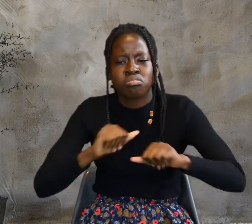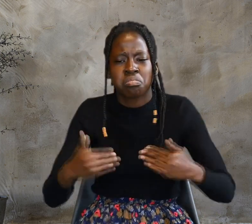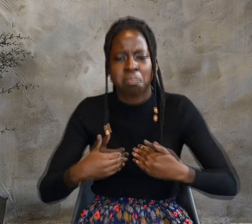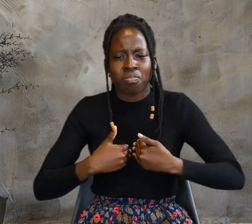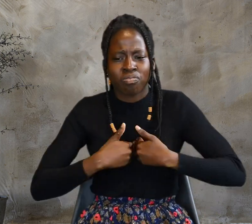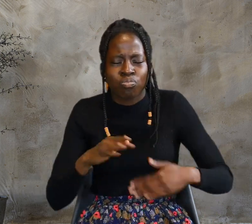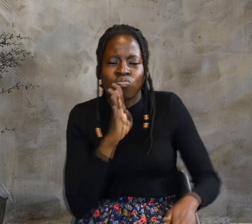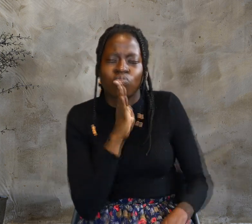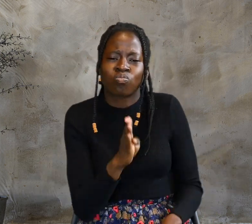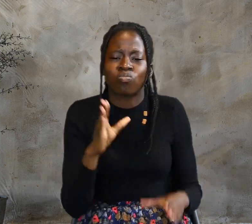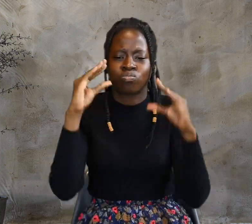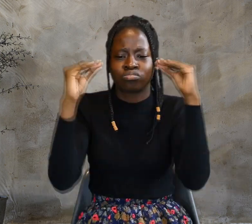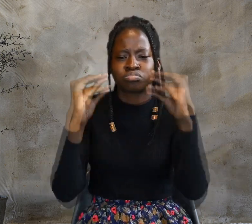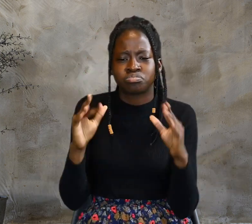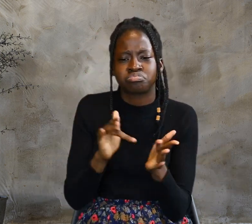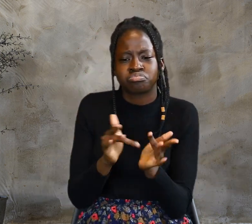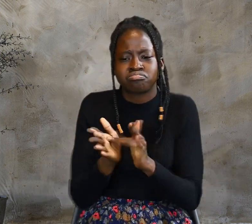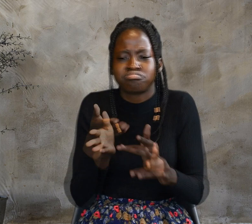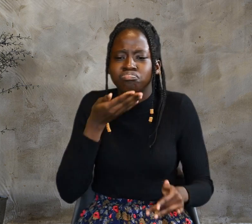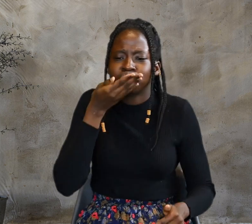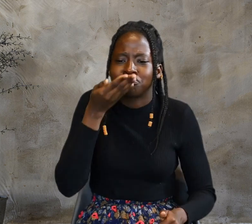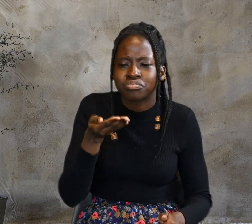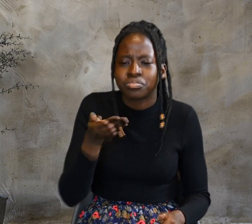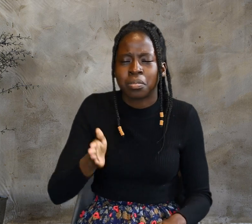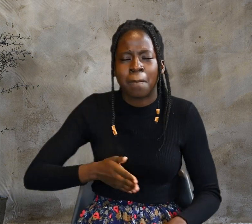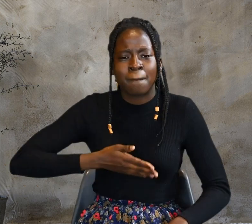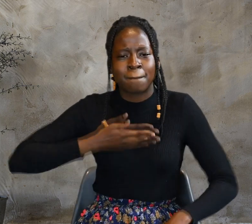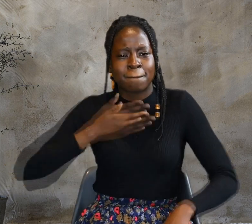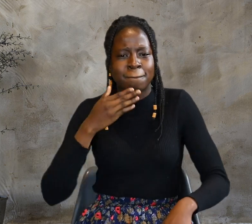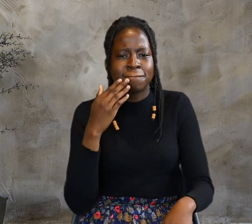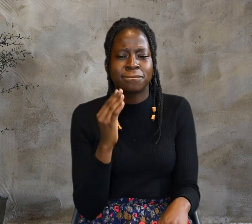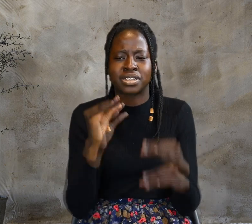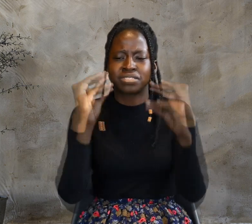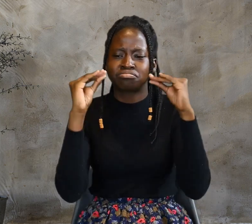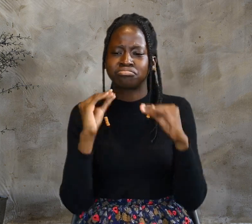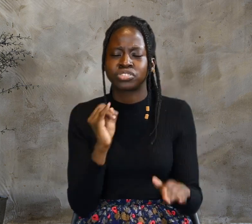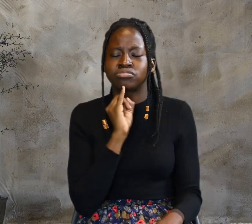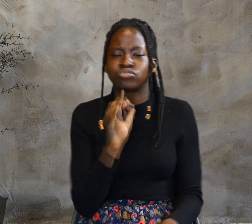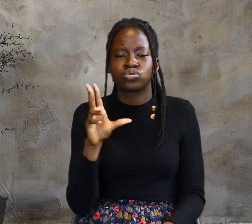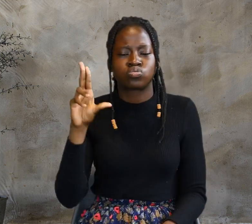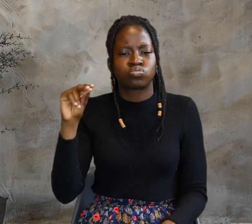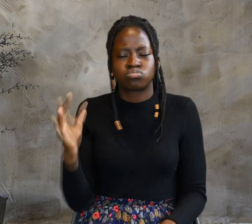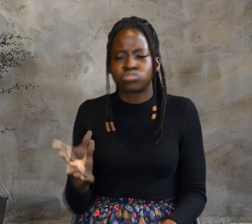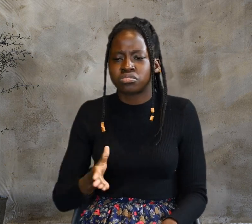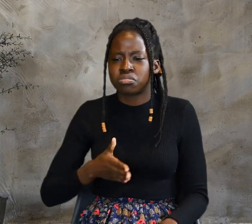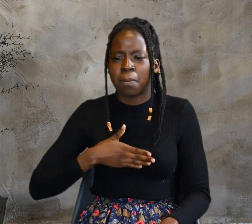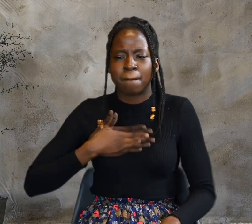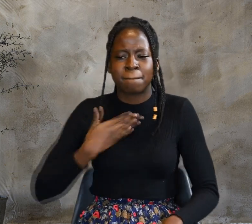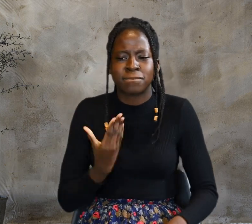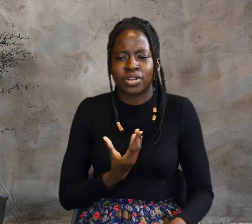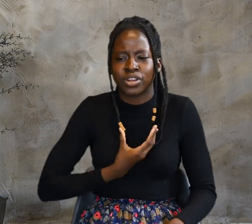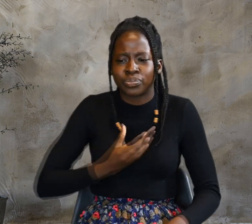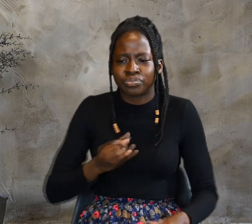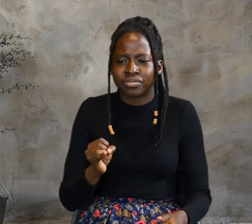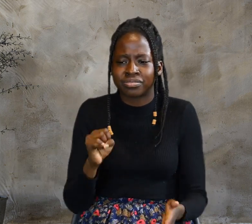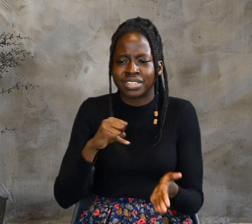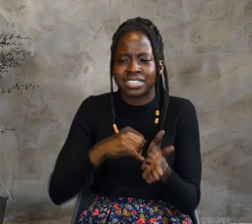Jesus answered, My teaching is not my own. It comes from the one who sent me.